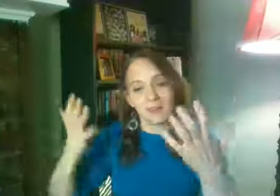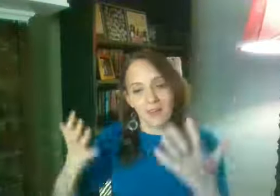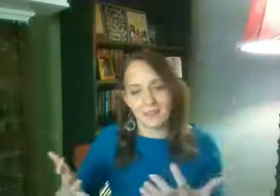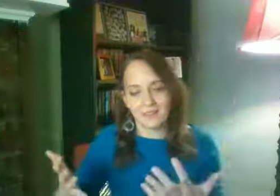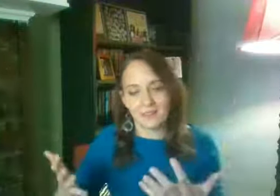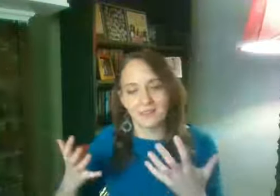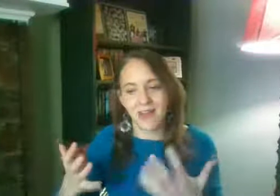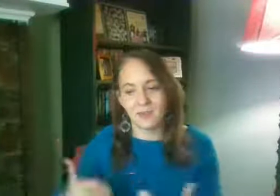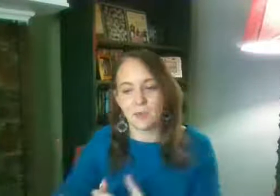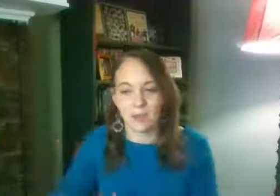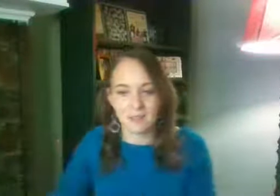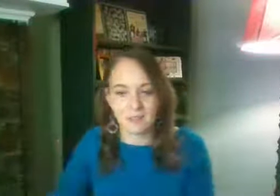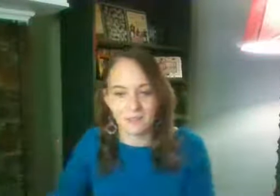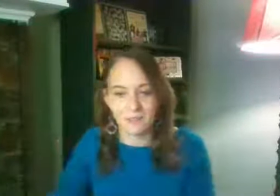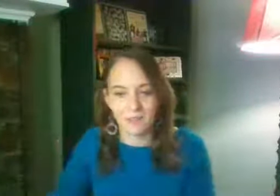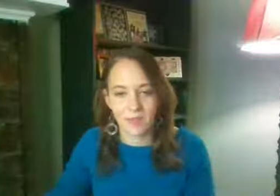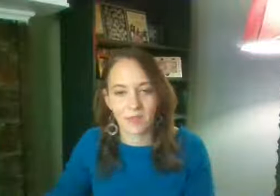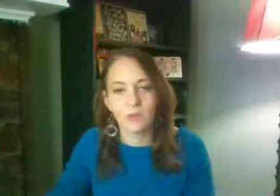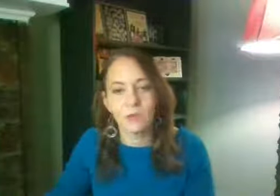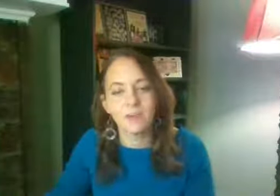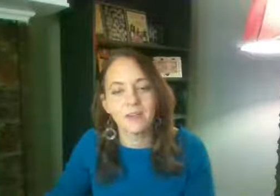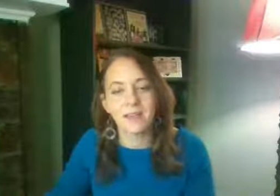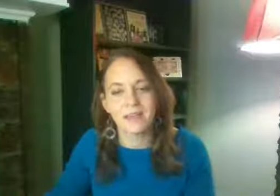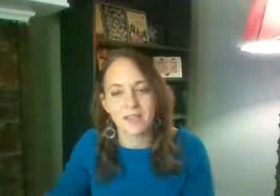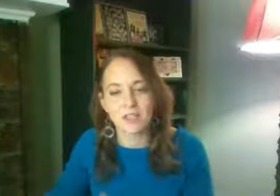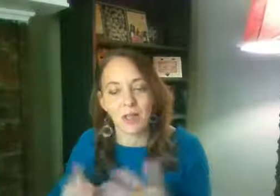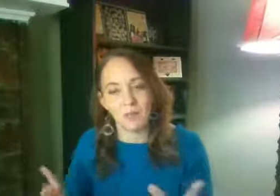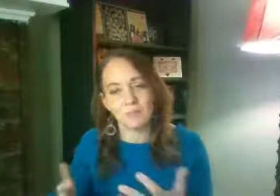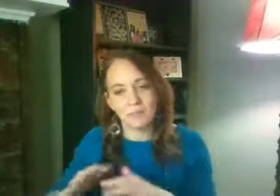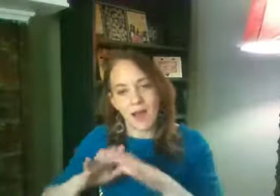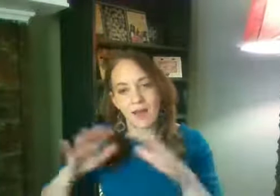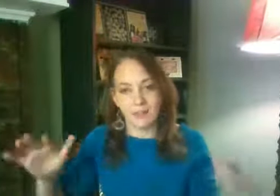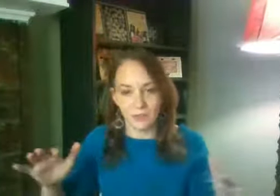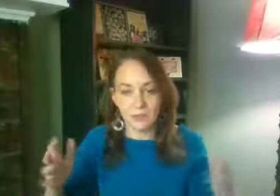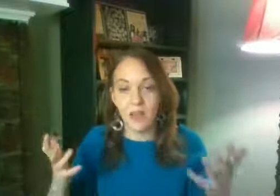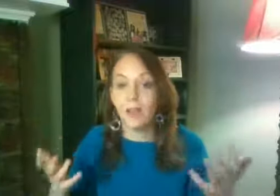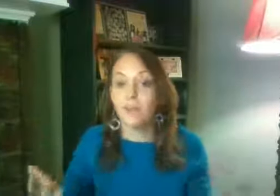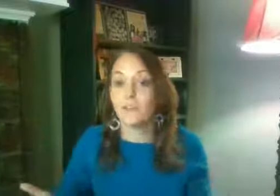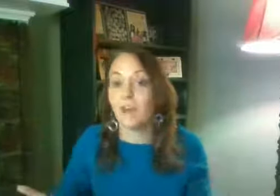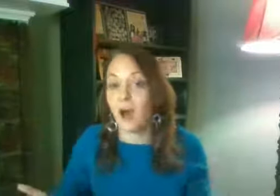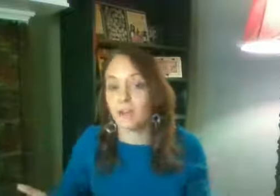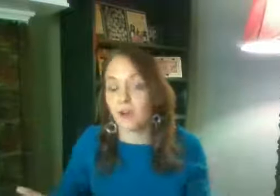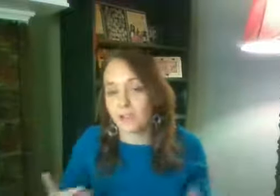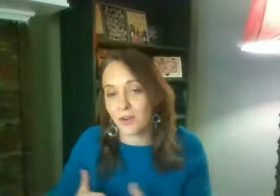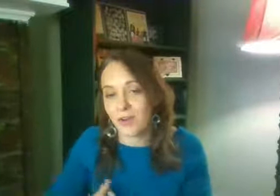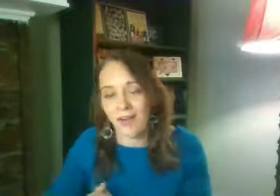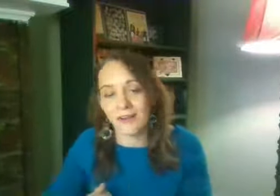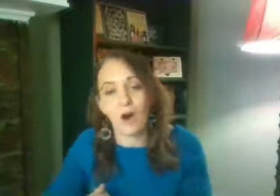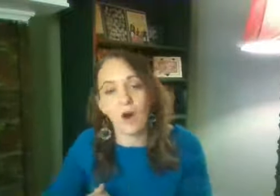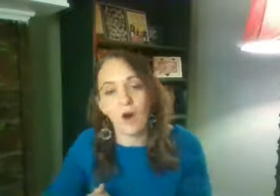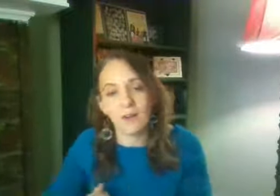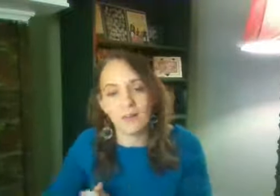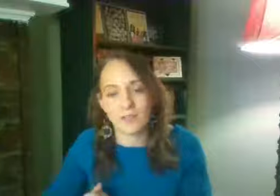bring that down to us. Hu Yaseh Shalom Aleinu ve'al Kol Yisrael, and on all of